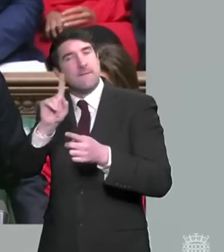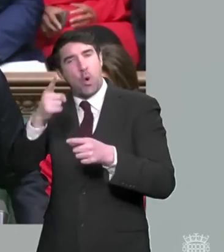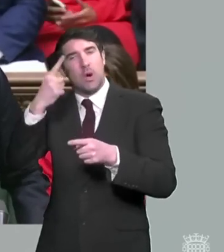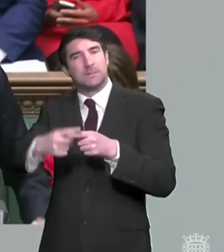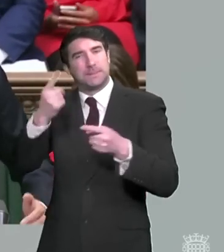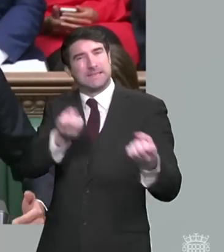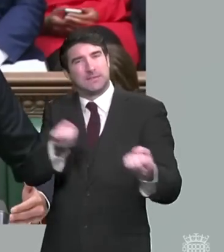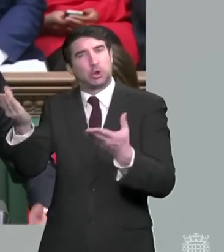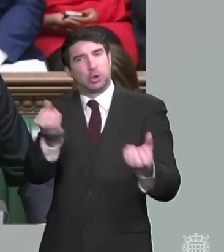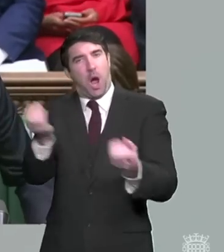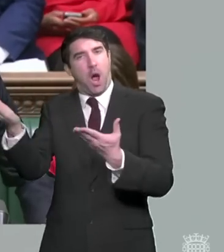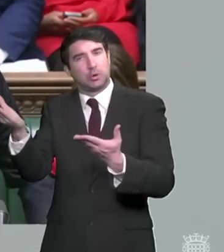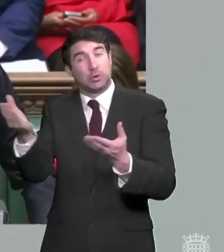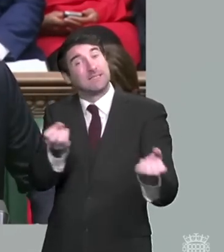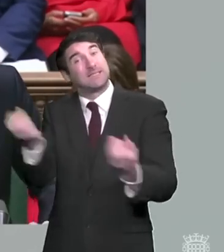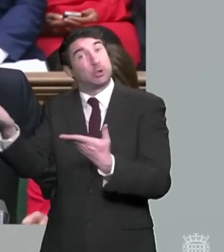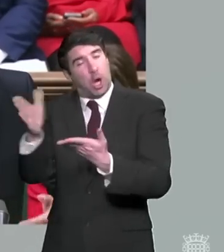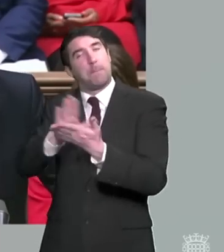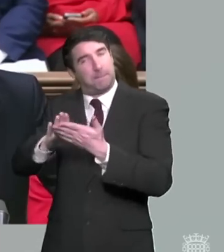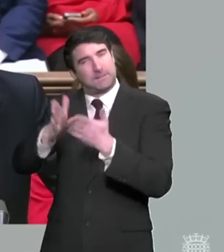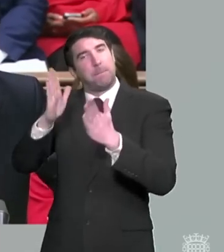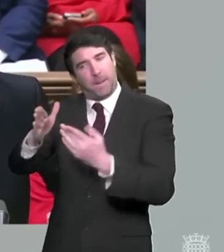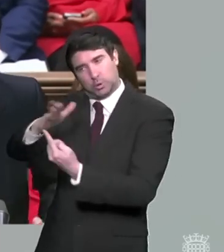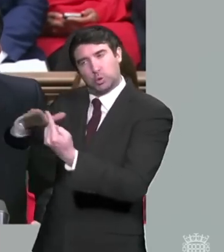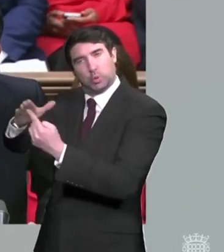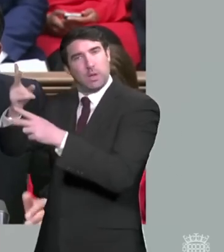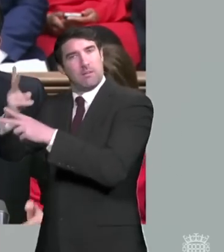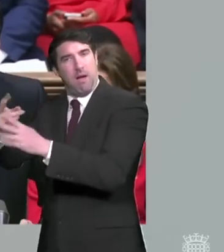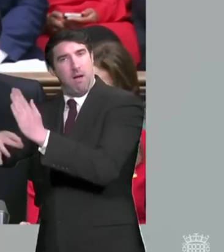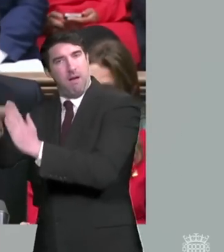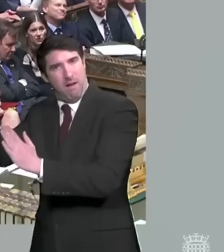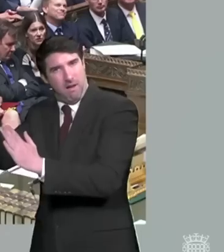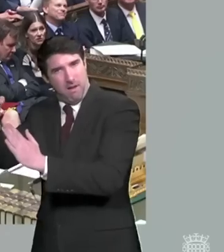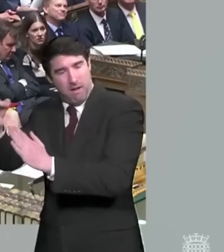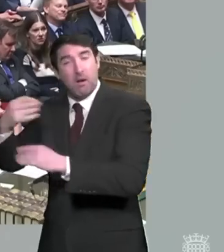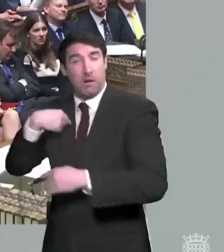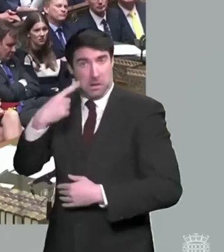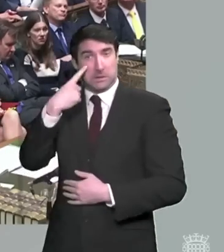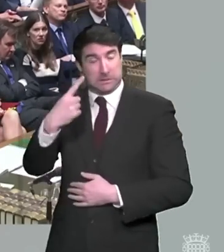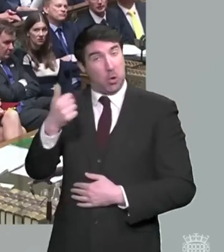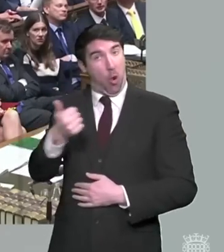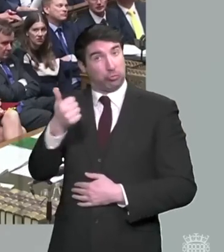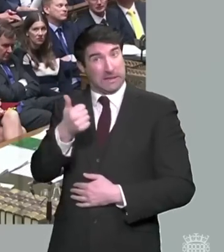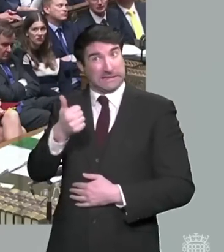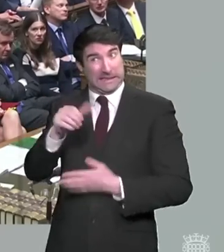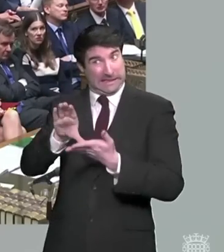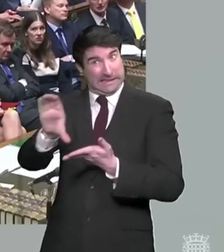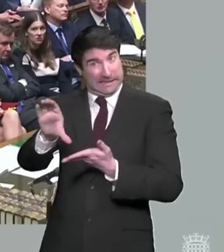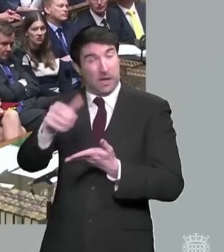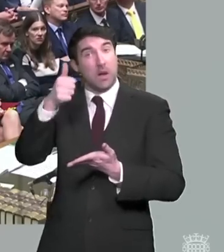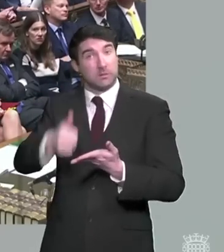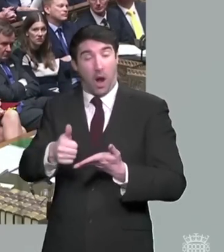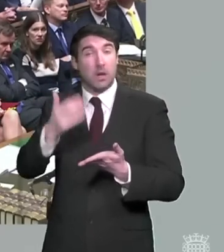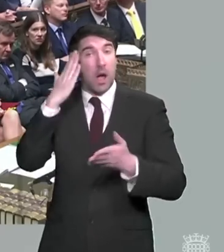their communities. That money is already making a difference on the ground. We can see the numbers of people unnecessarily in hospitals are already reducing,